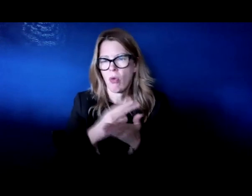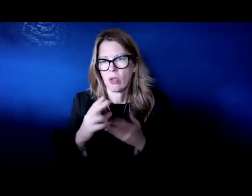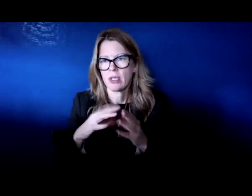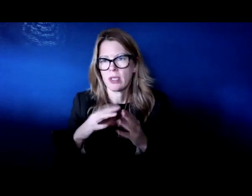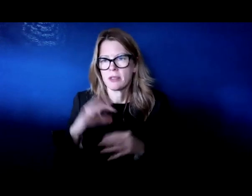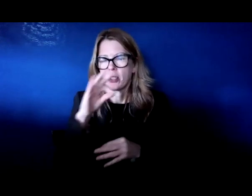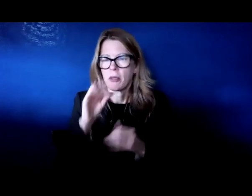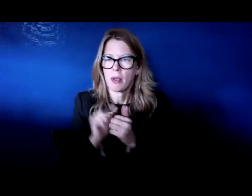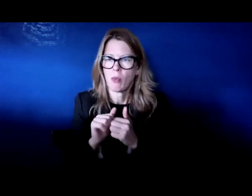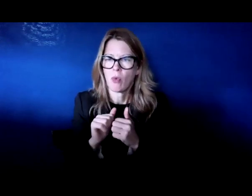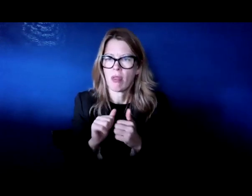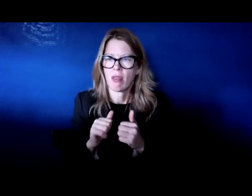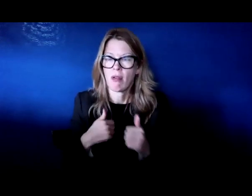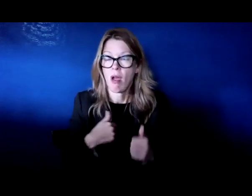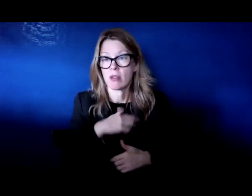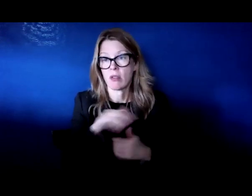Amen.